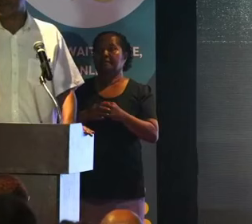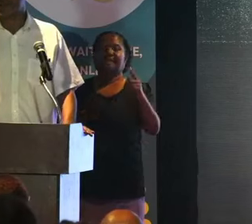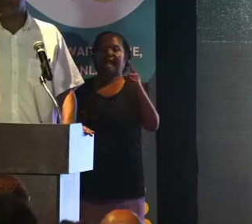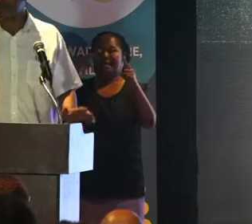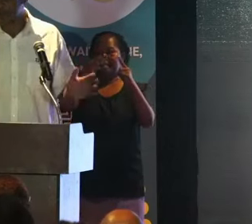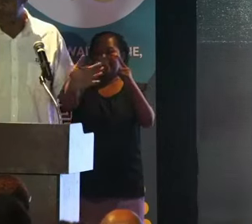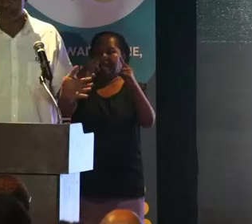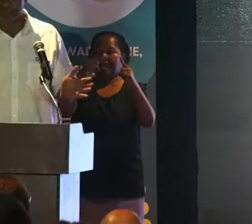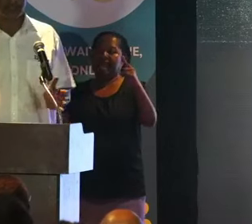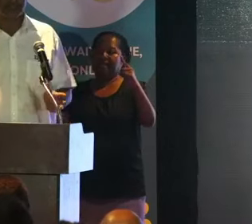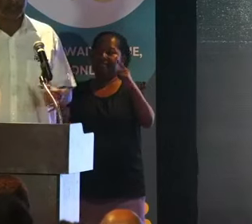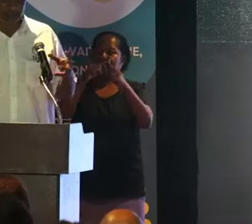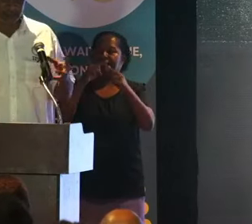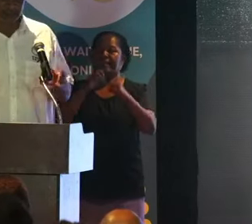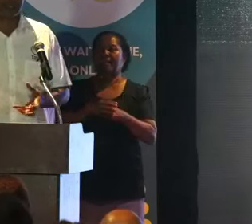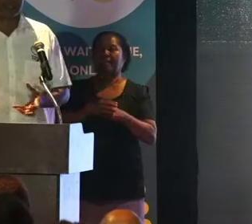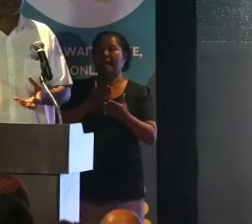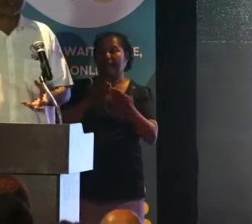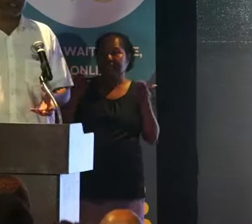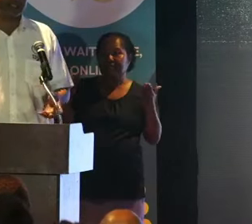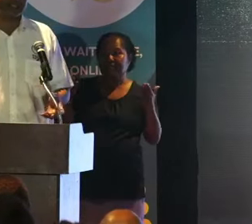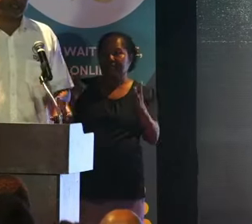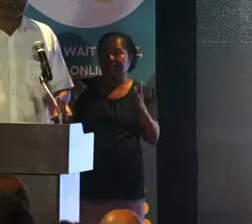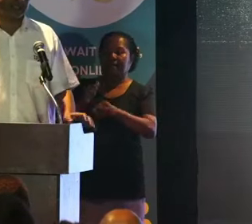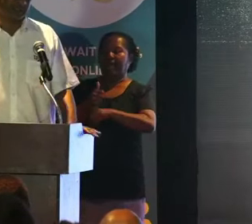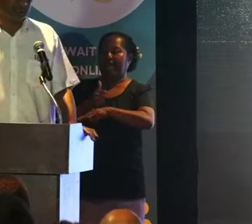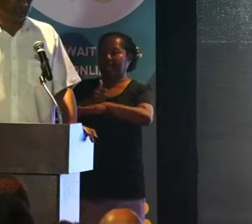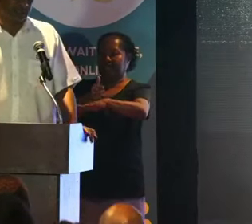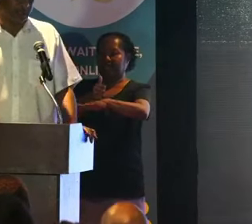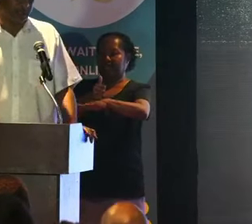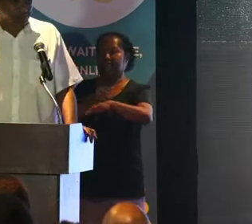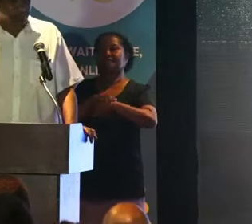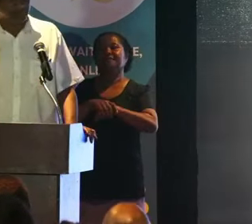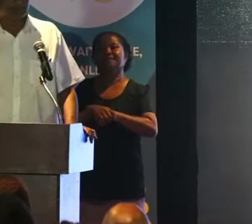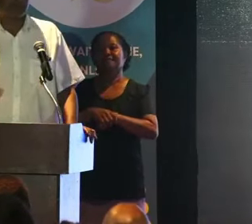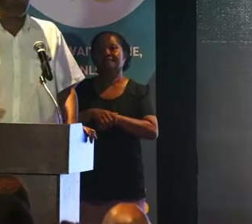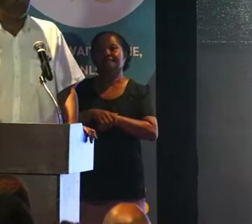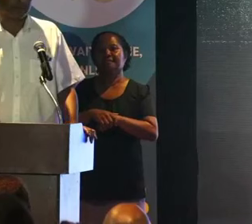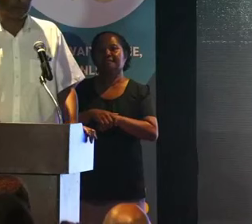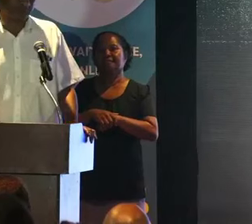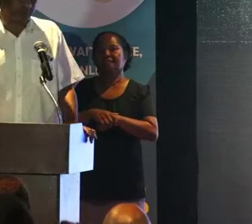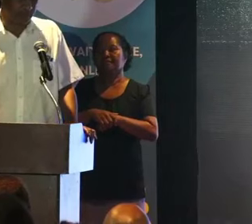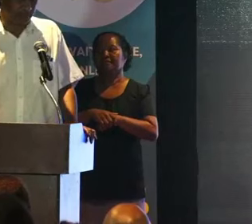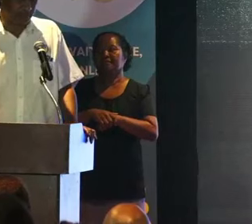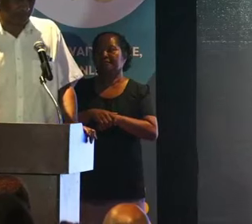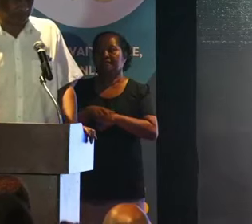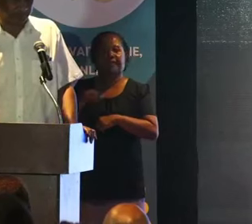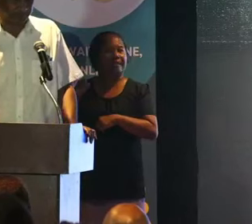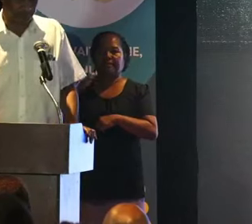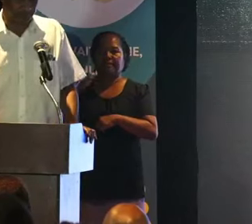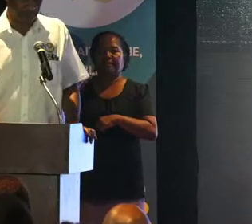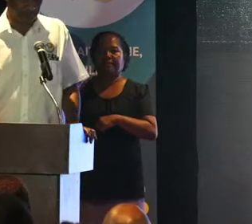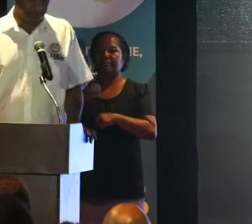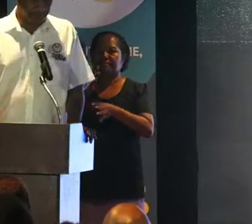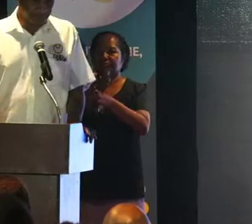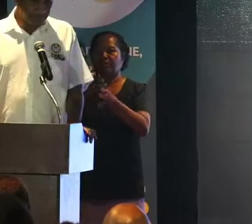objective. How do they do it? It's through their activities. They don't pursue a profit.